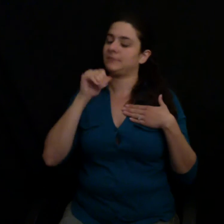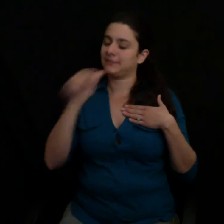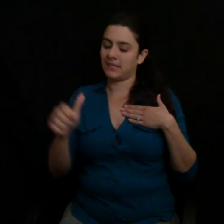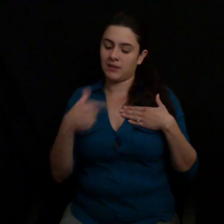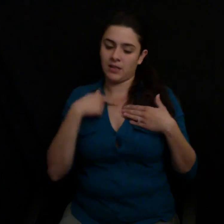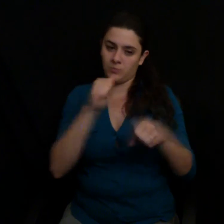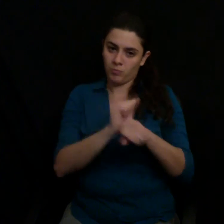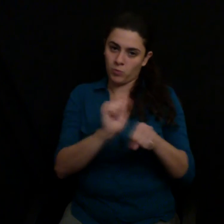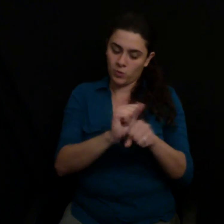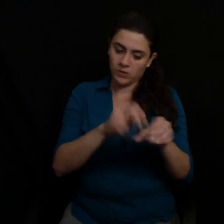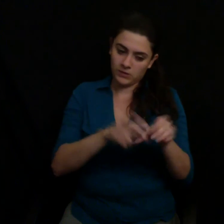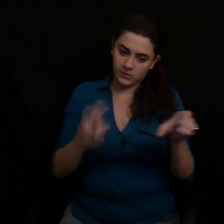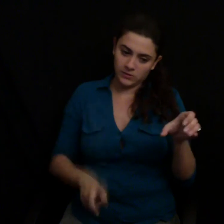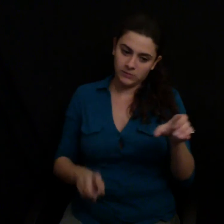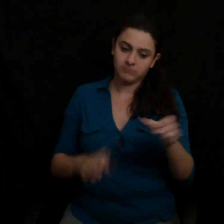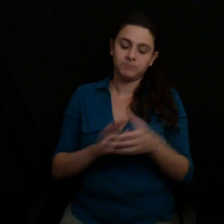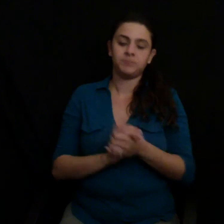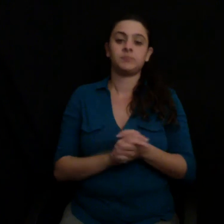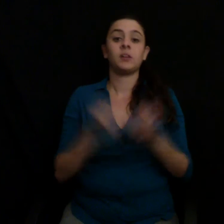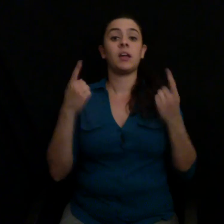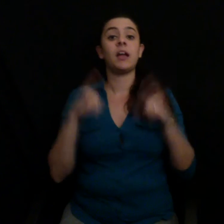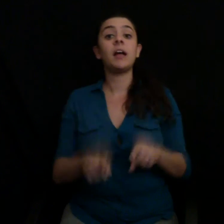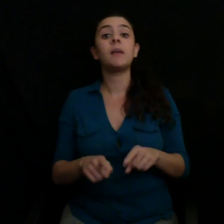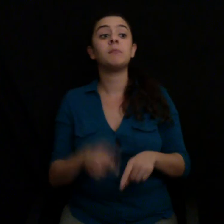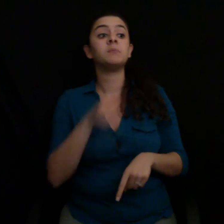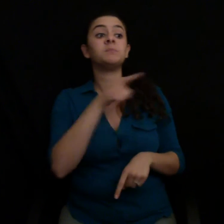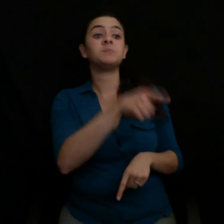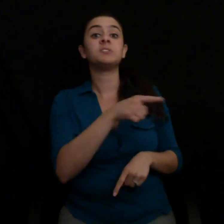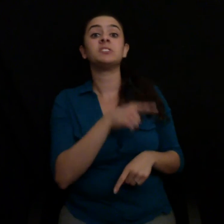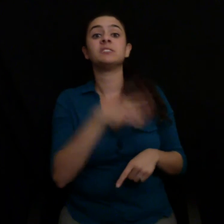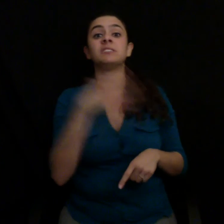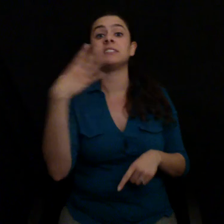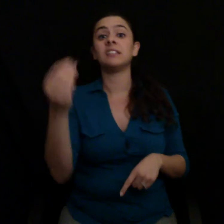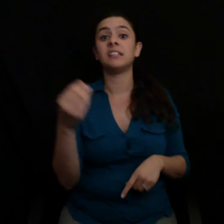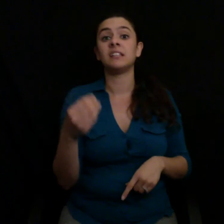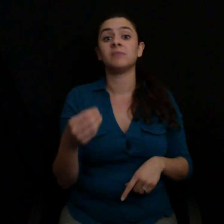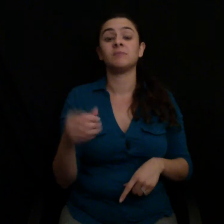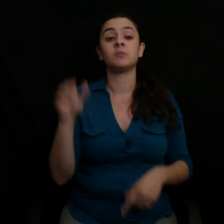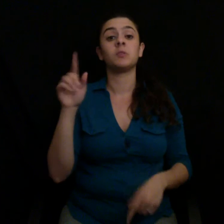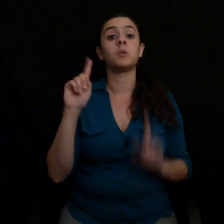hitting the road for a short period of time. She met Huck in Alabama, traveled to New Orleans, and met tons of